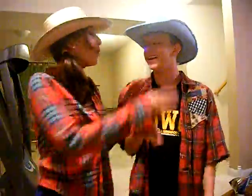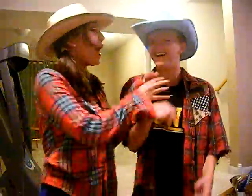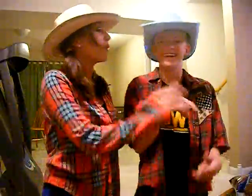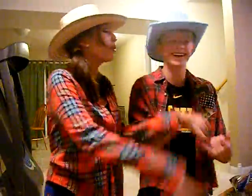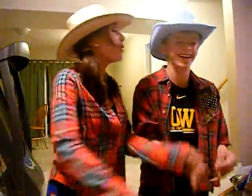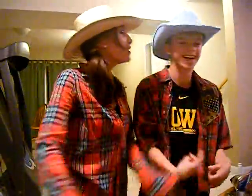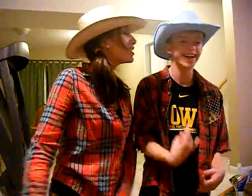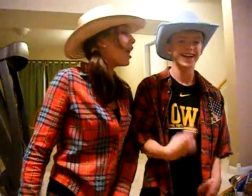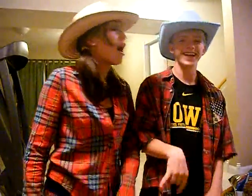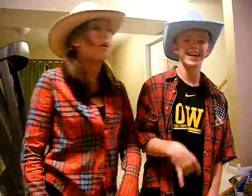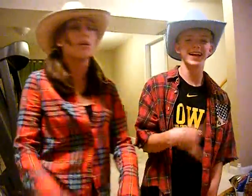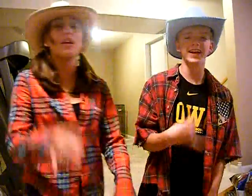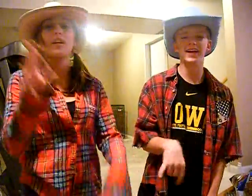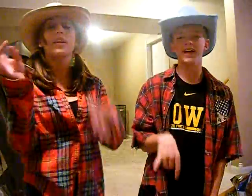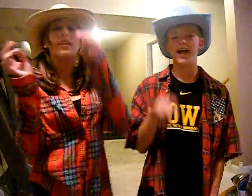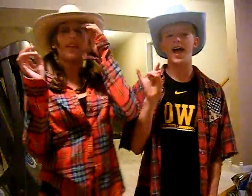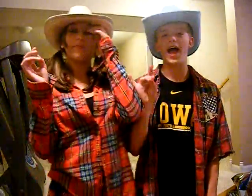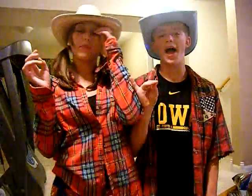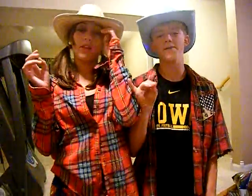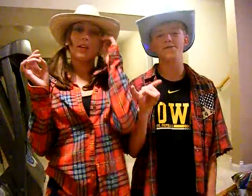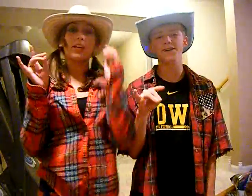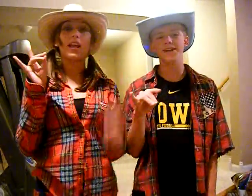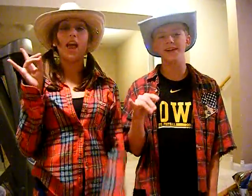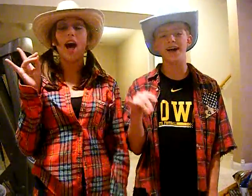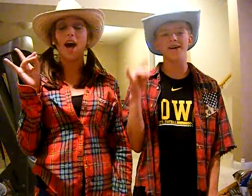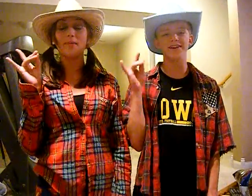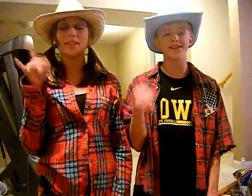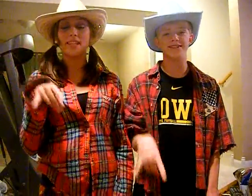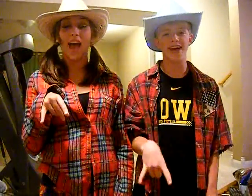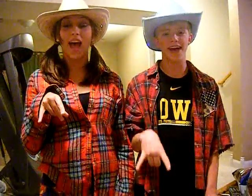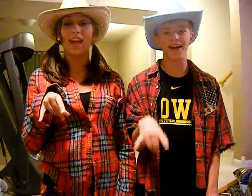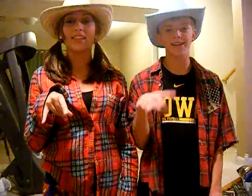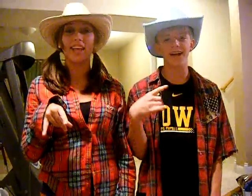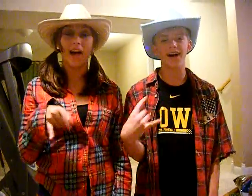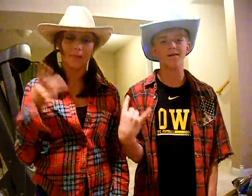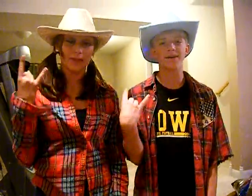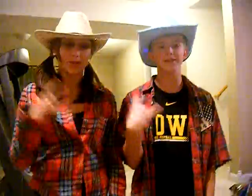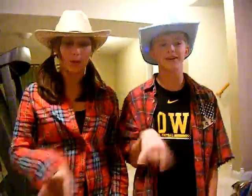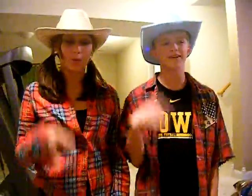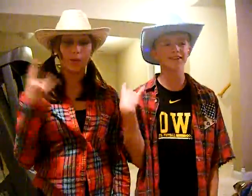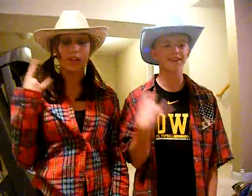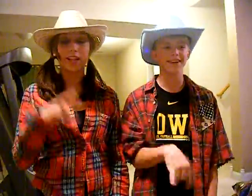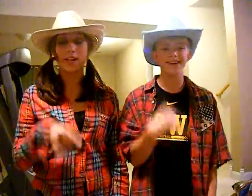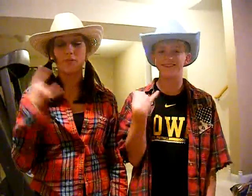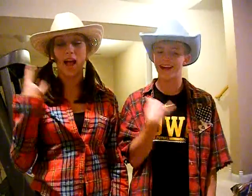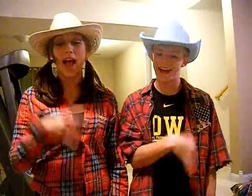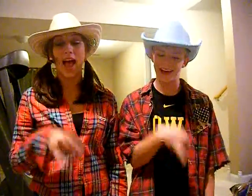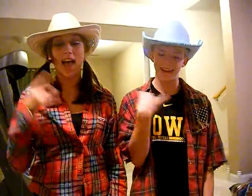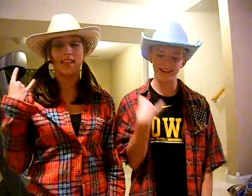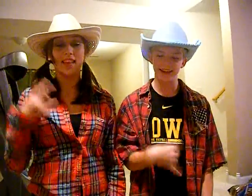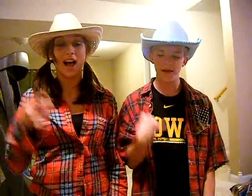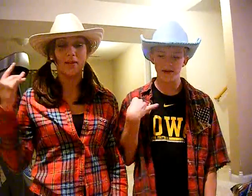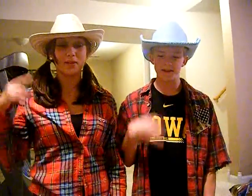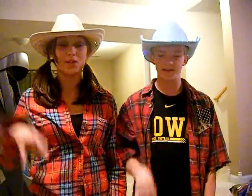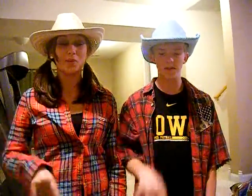oh way we're going slow okay ready Happy Llama Sad Llama totally r l